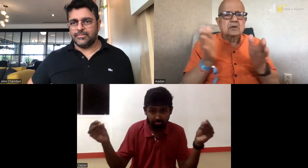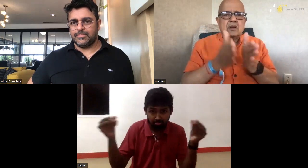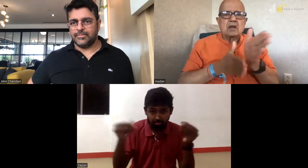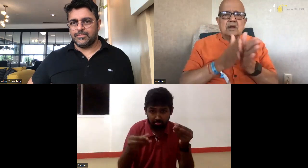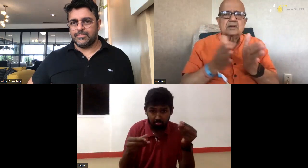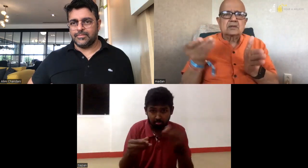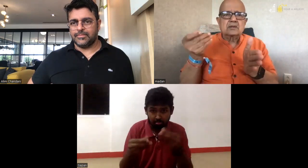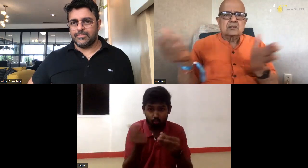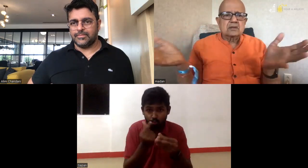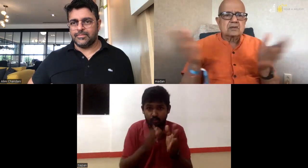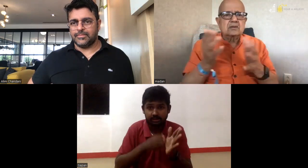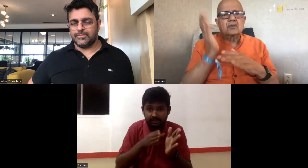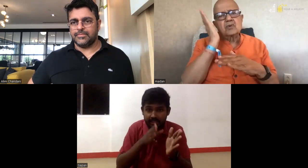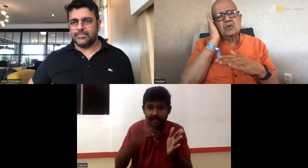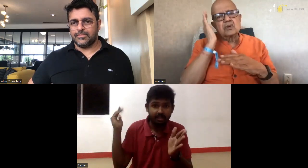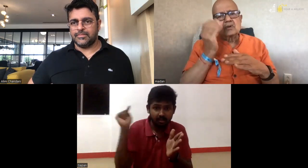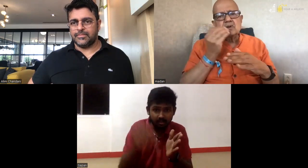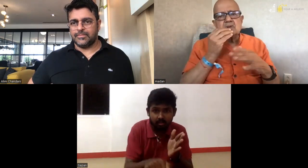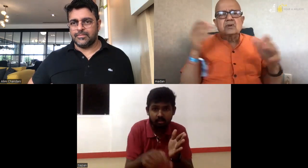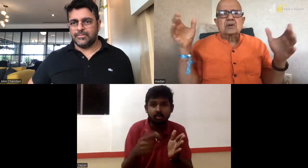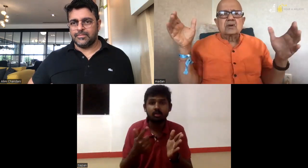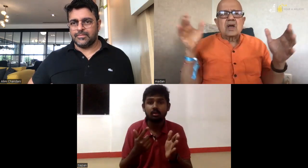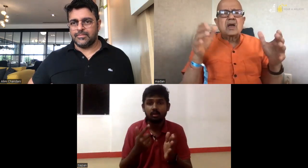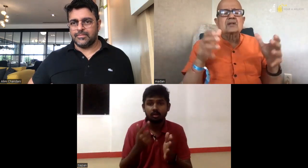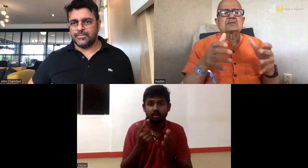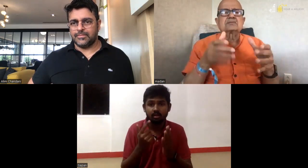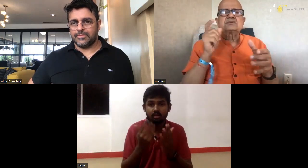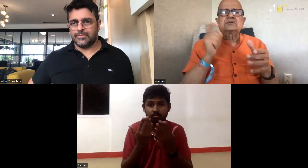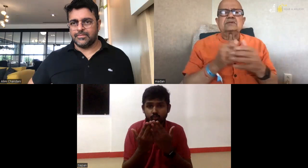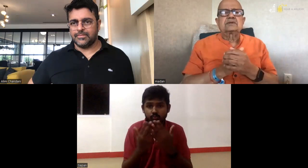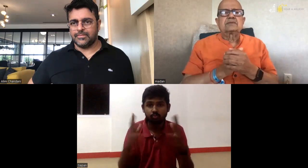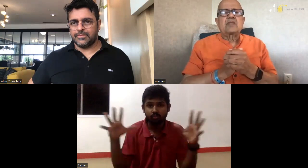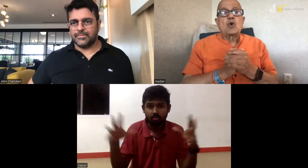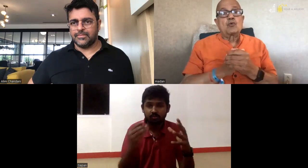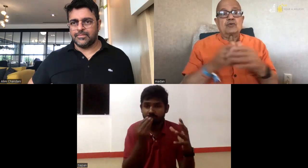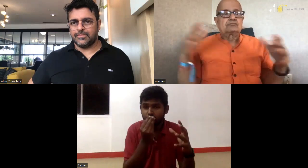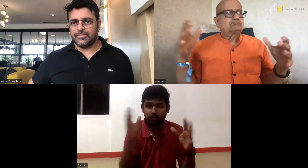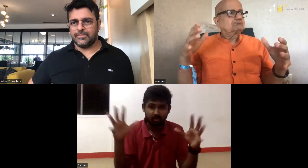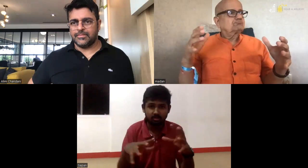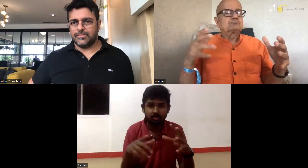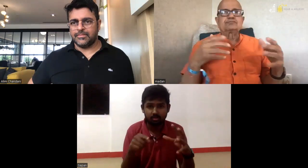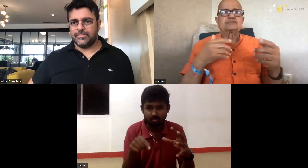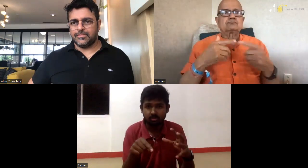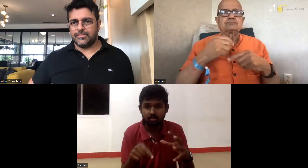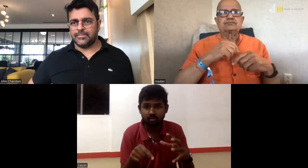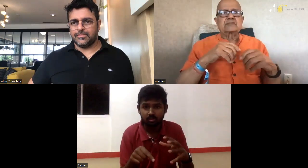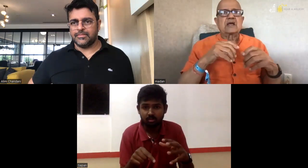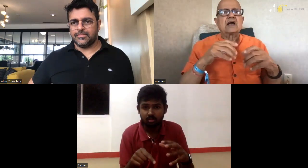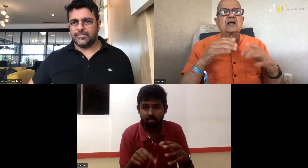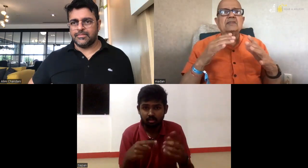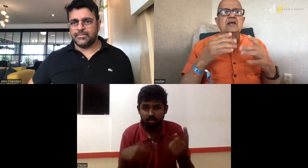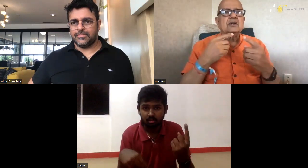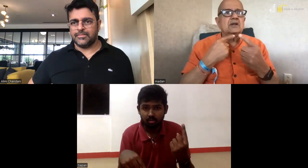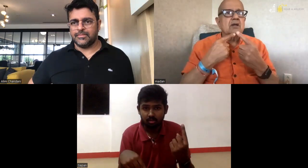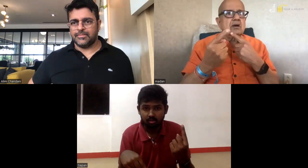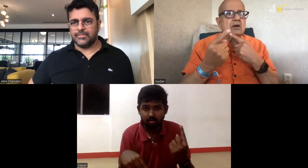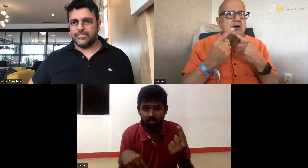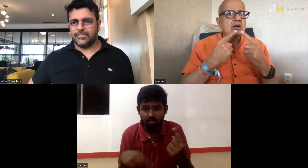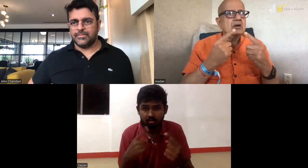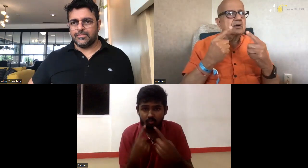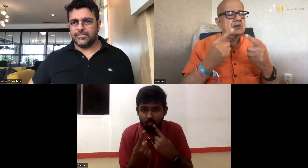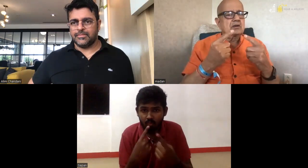I think Dr. Alim, if you will also be there, uh, okay, 2 3 points maybe I can discuss with